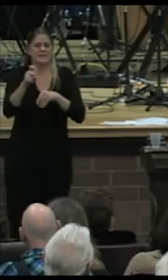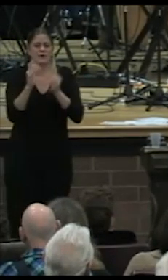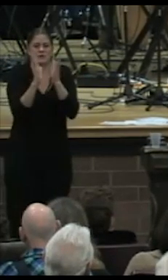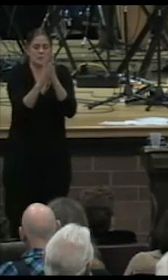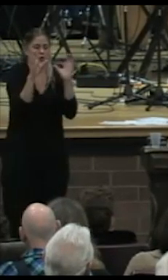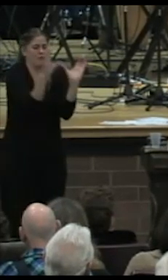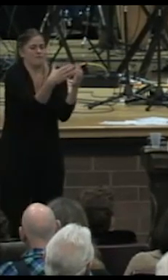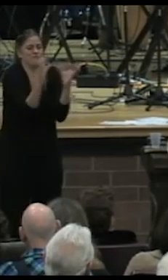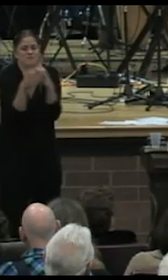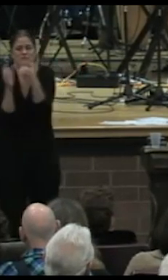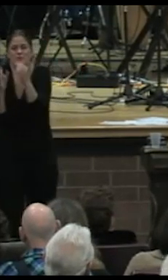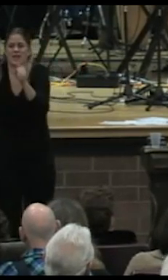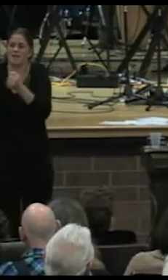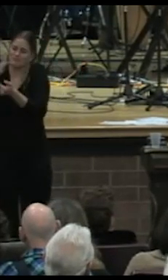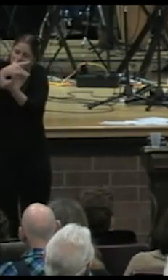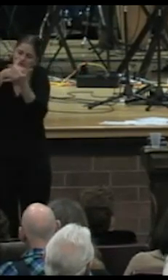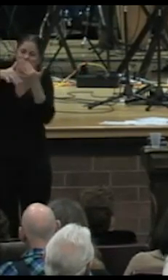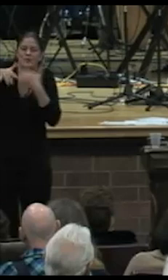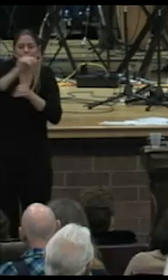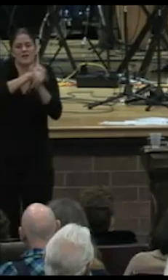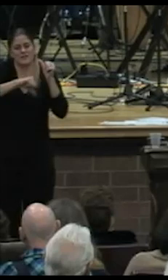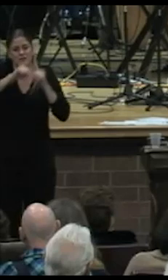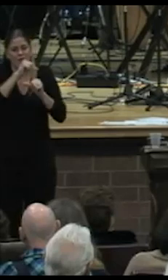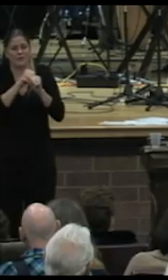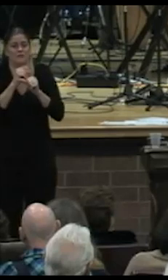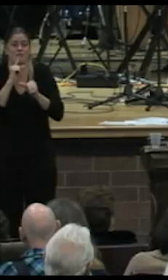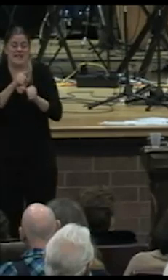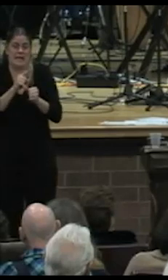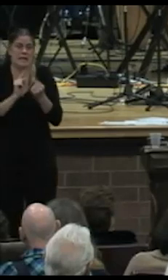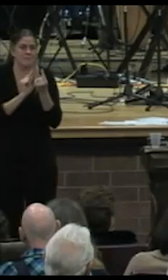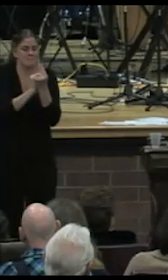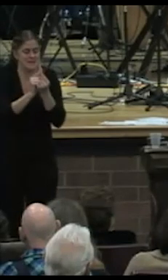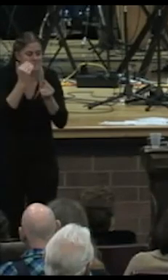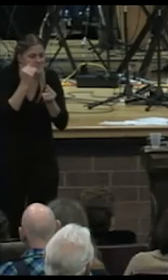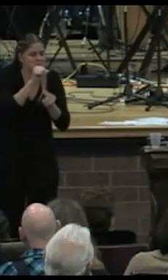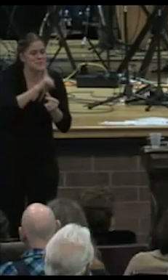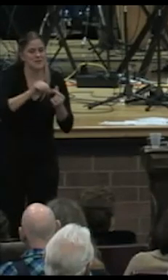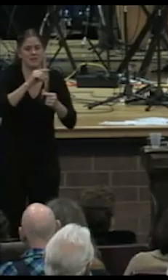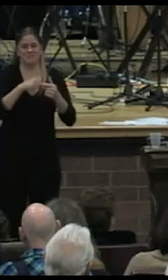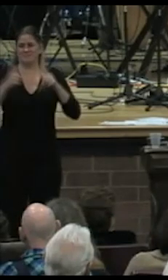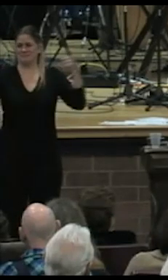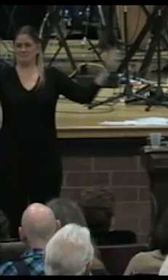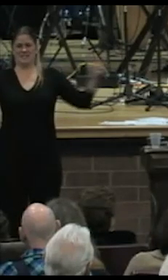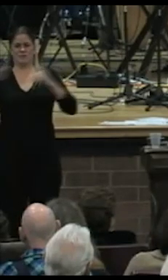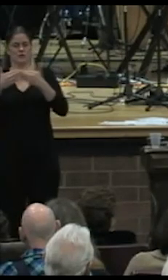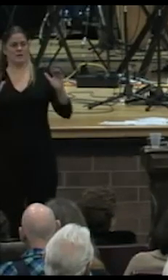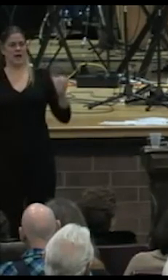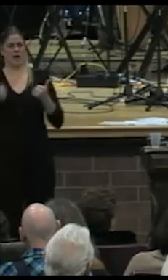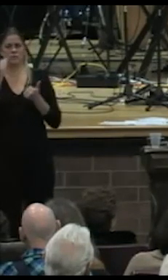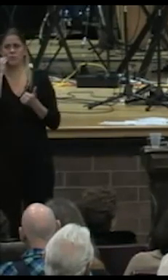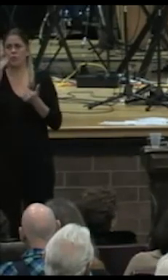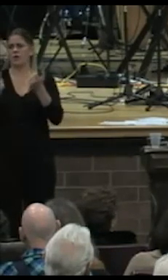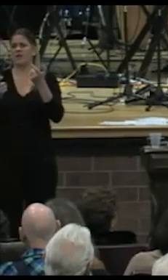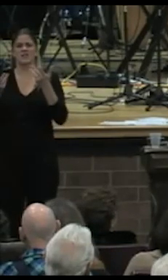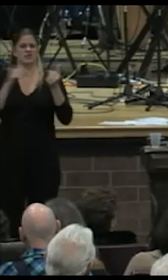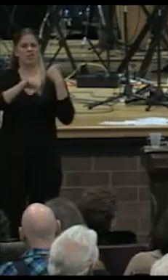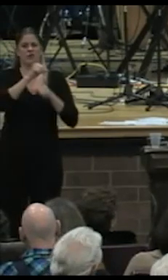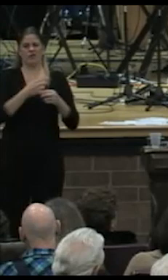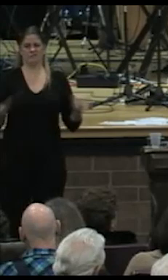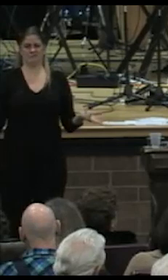can get to know each other, where people's gifts can be used. And so we want to develop, everybody say